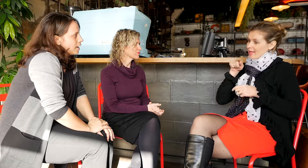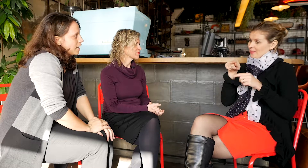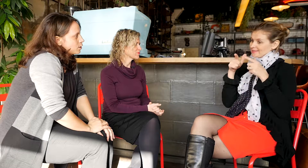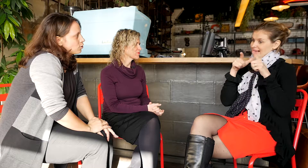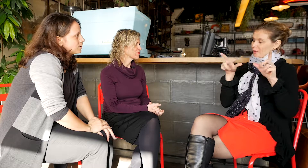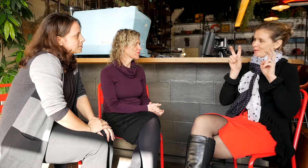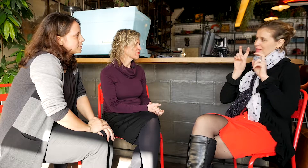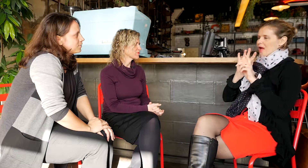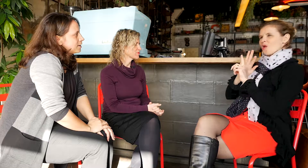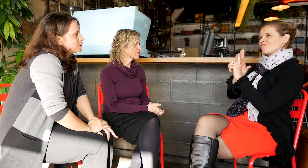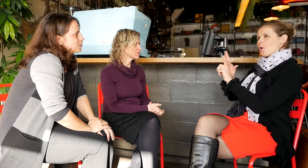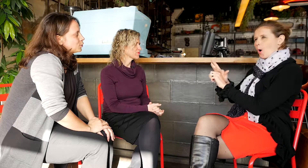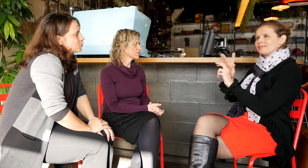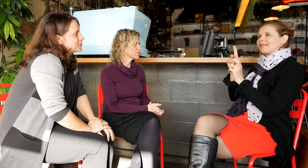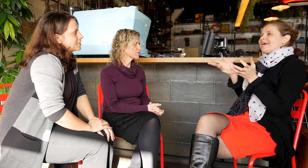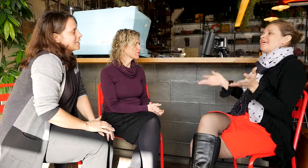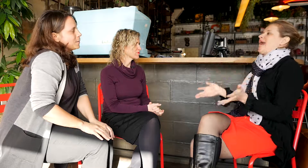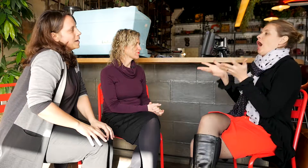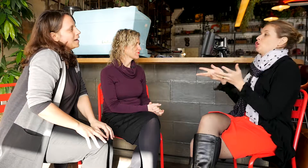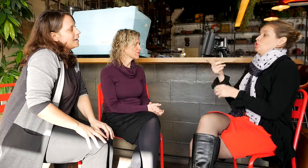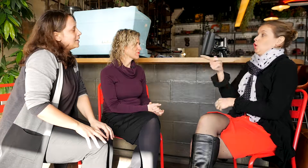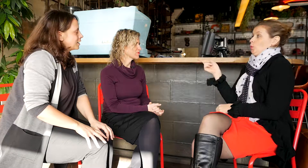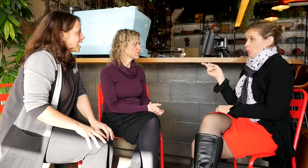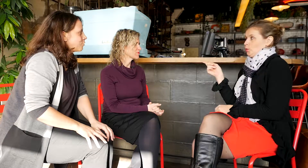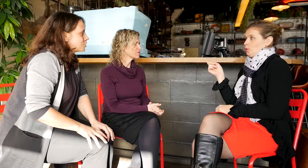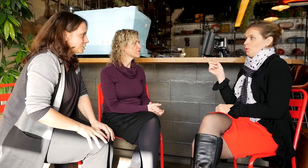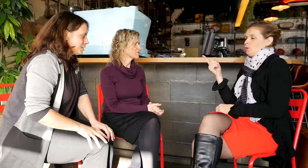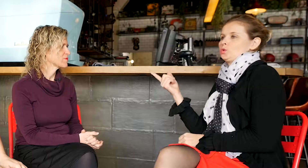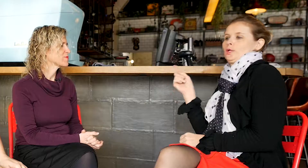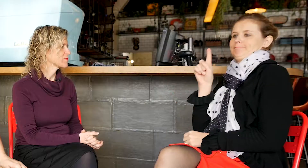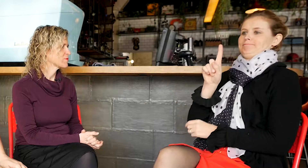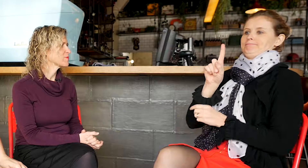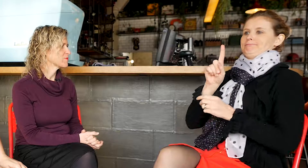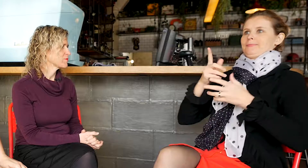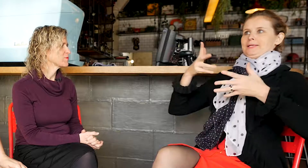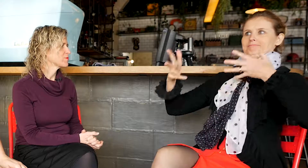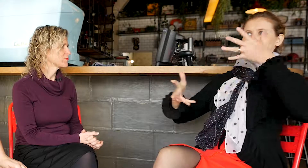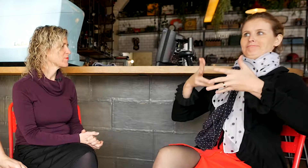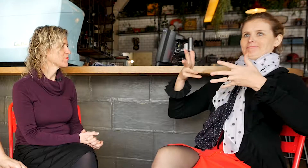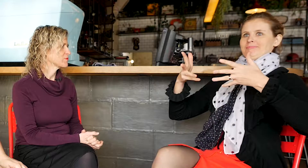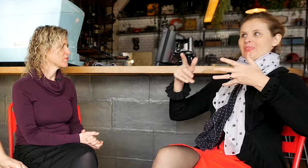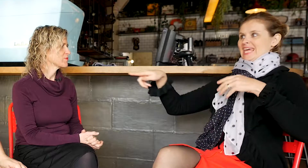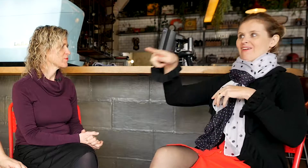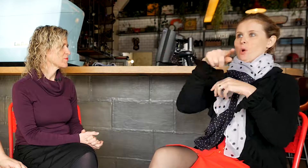And the confidence is developed because it encourages you to step outside